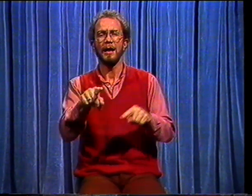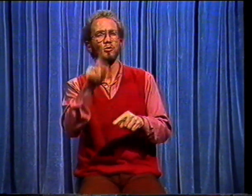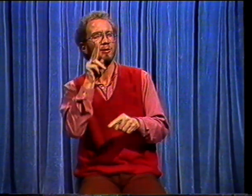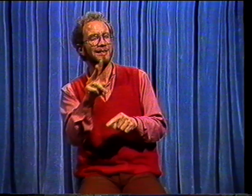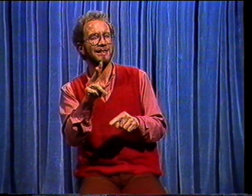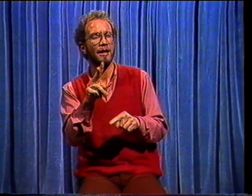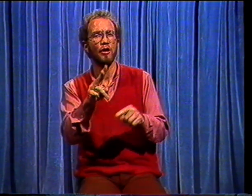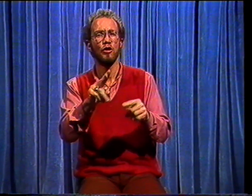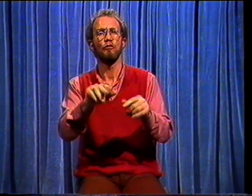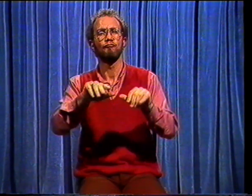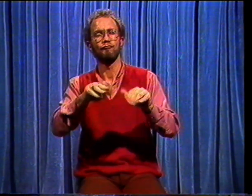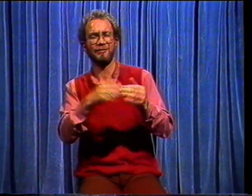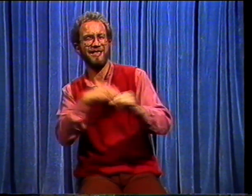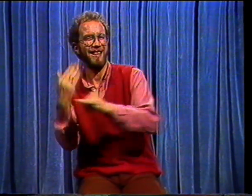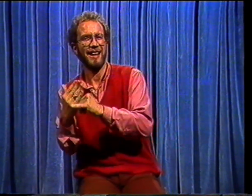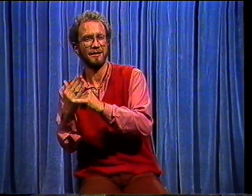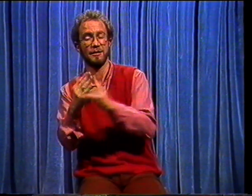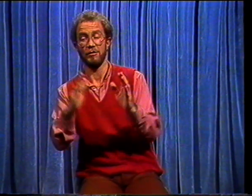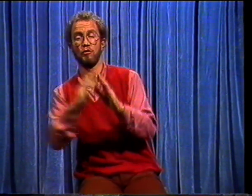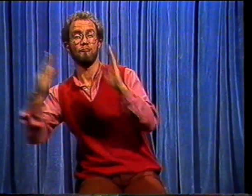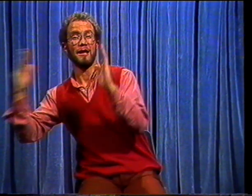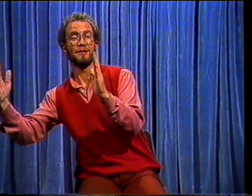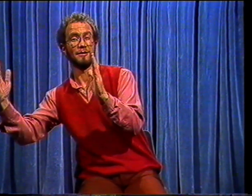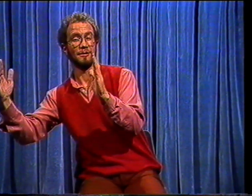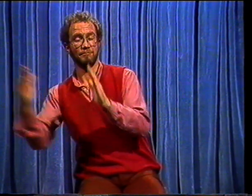And we'll let you see the rest at the end of the tape.